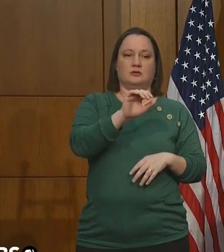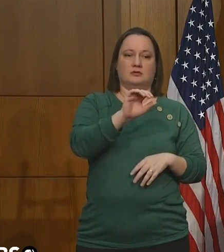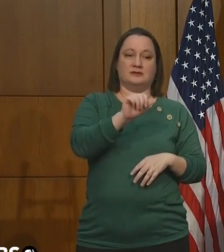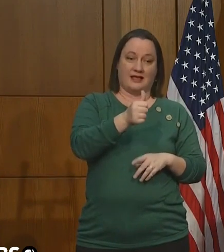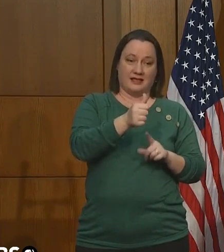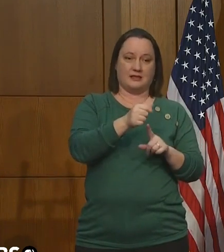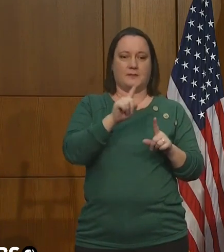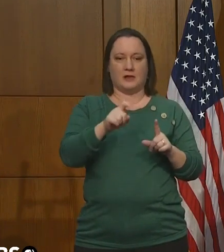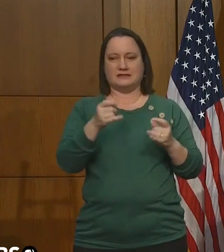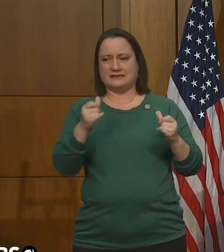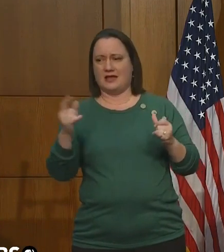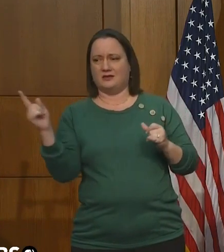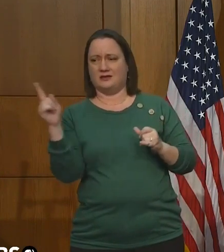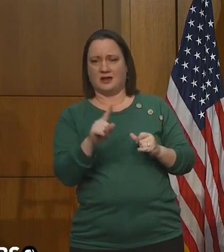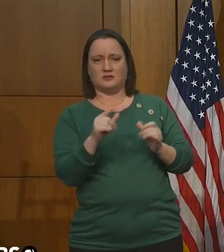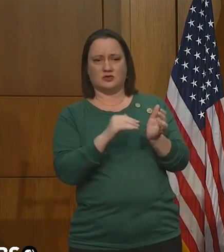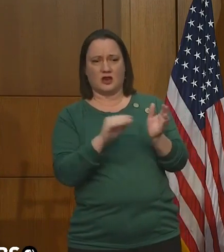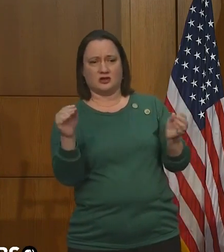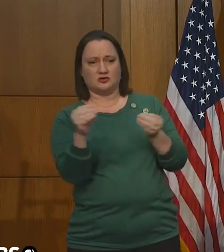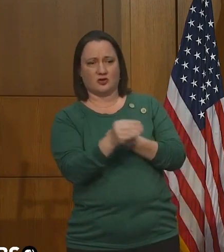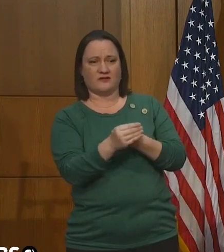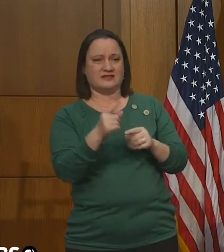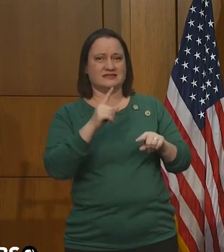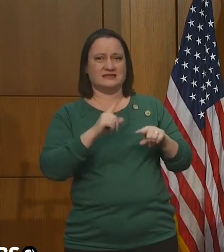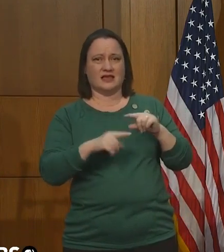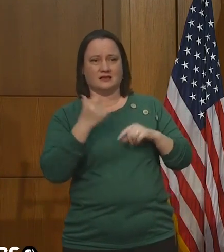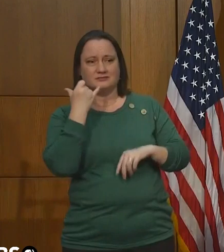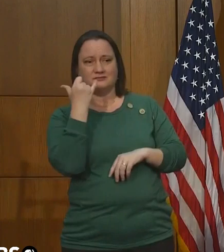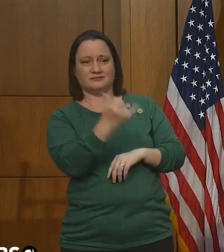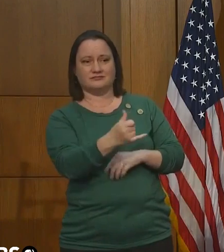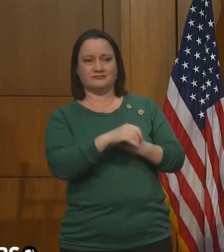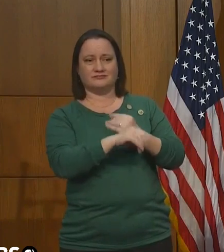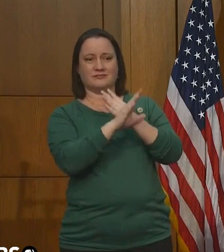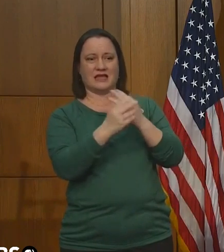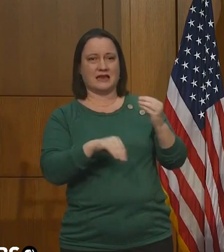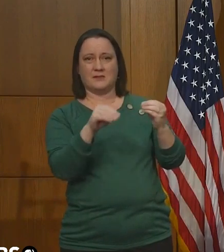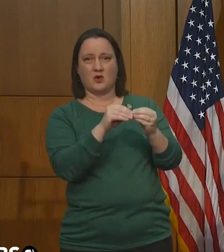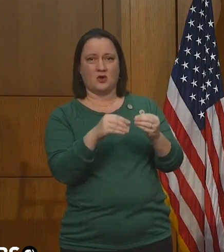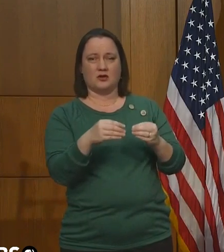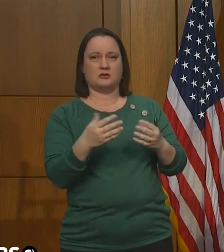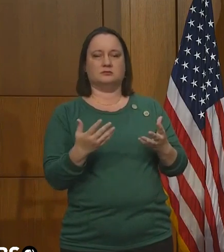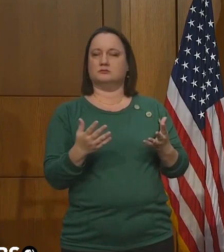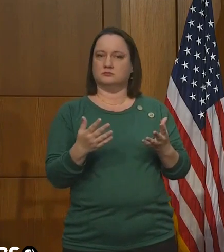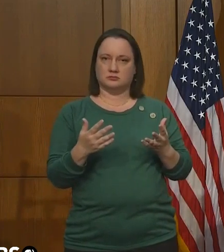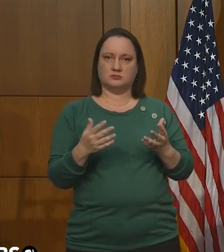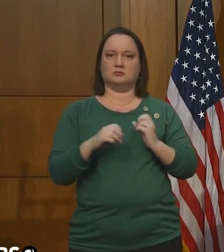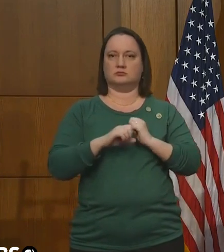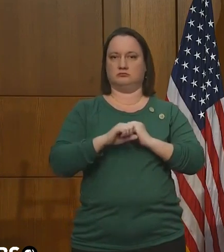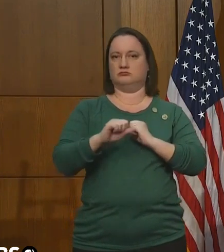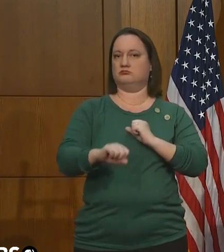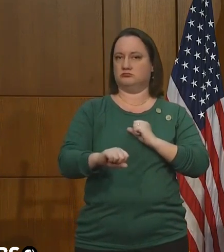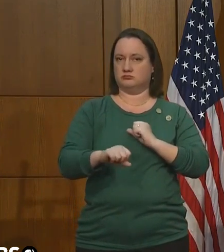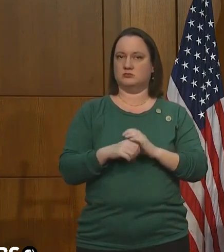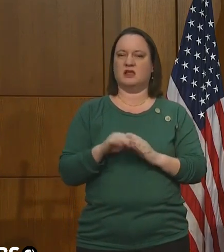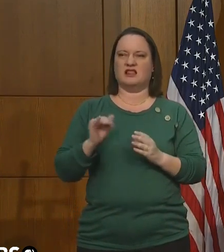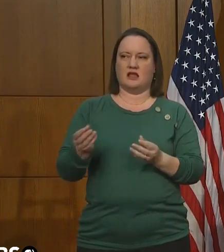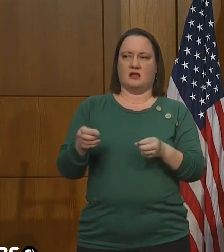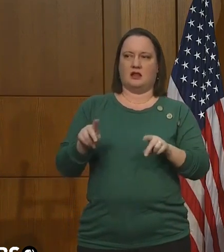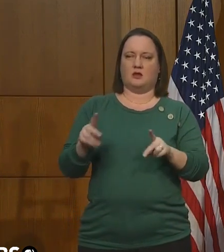patients have to come into our office, or would be required to come into our office. So it gives us a lot more flexibility. And rather than set a